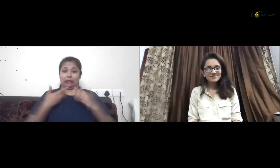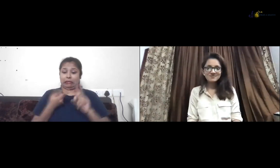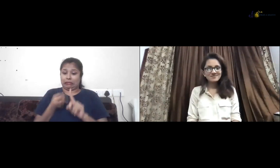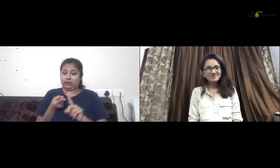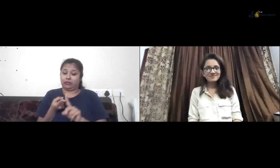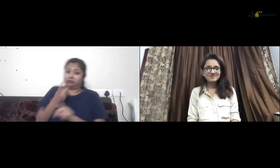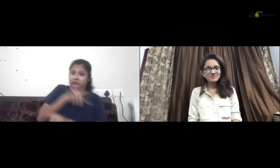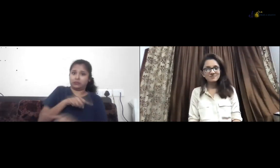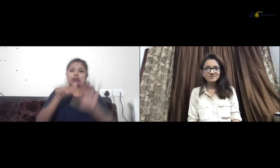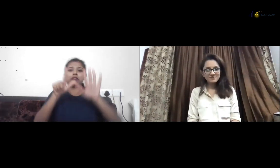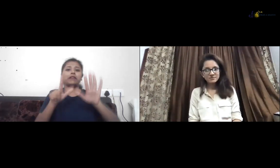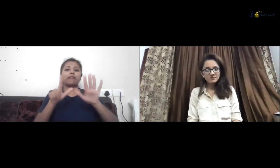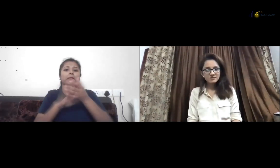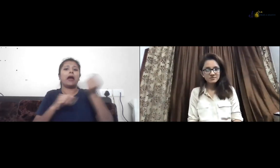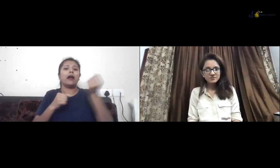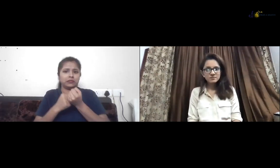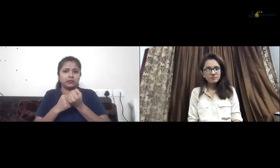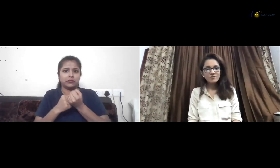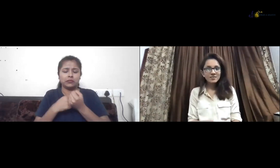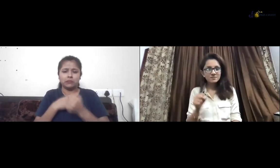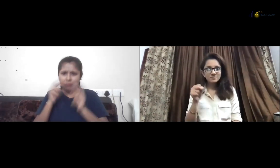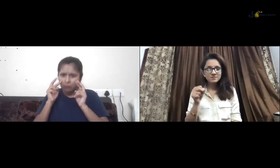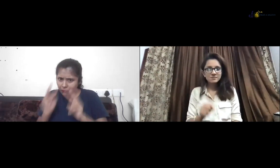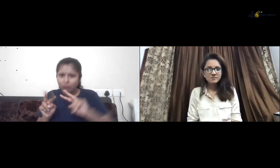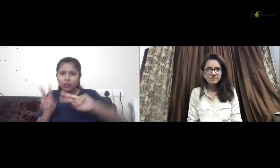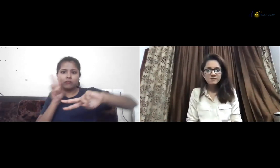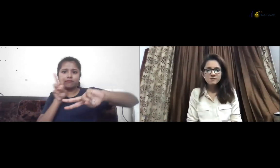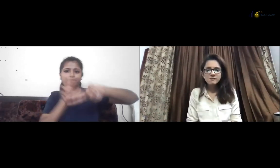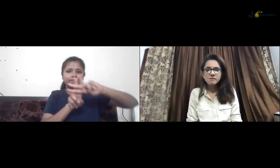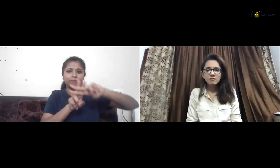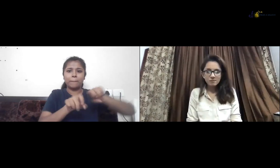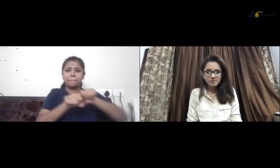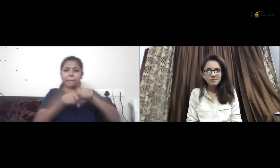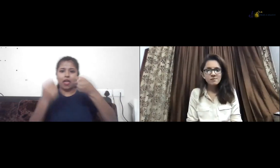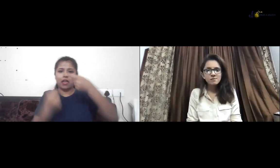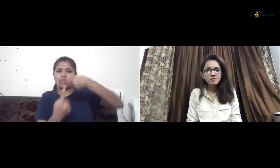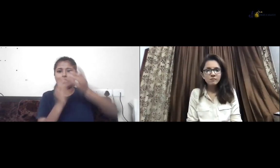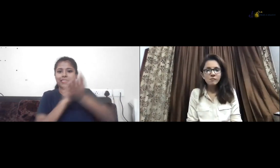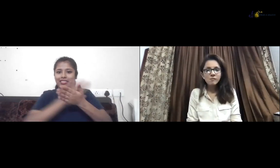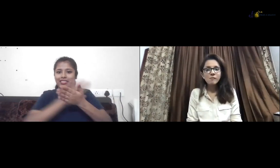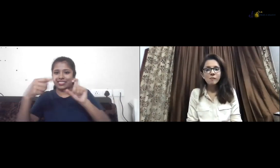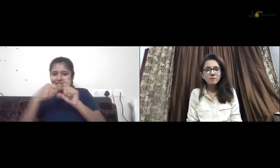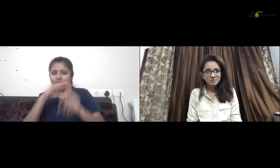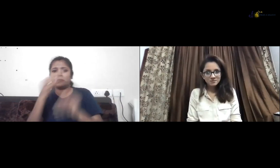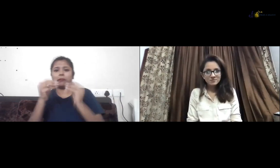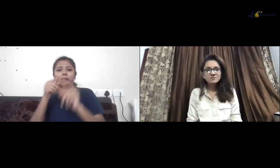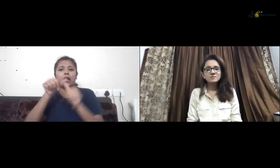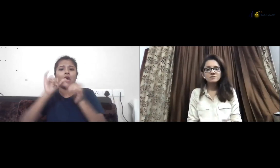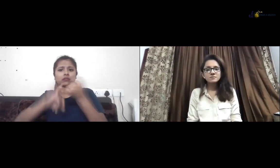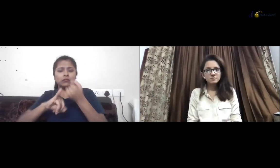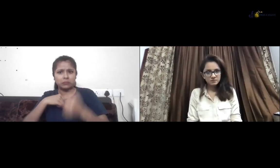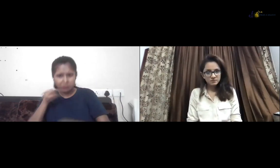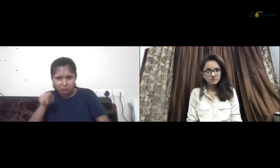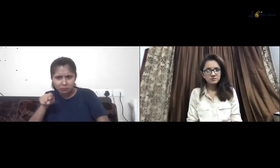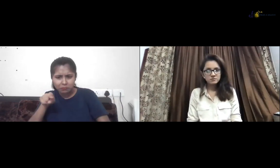Women's Day, and I have seen lots of awareness about this. So 8th March we have, 7th March, hashtag